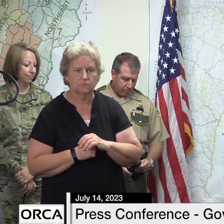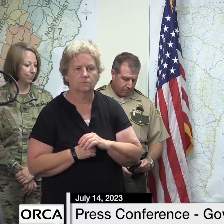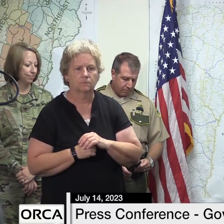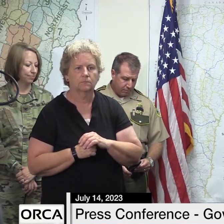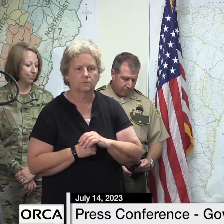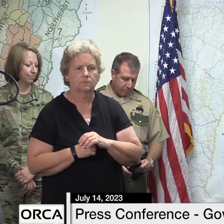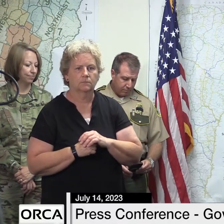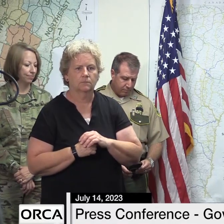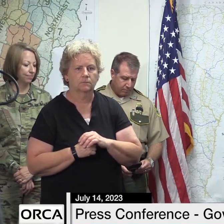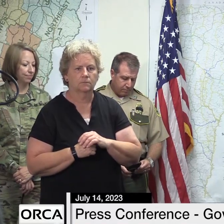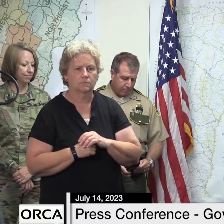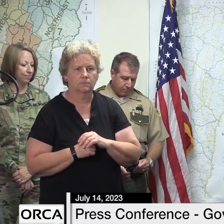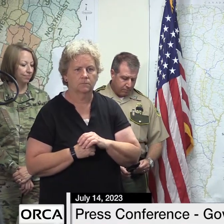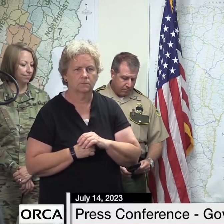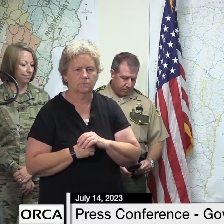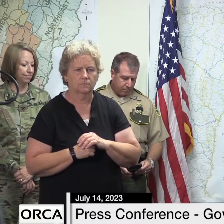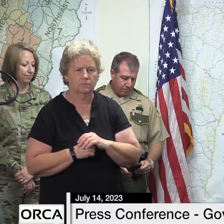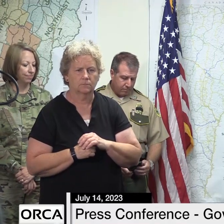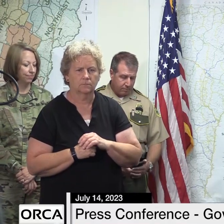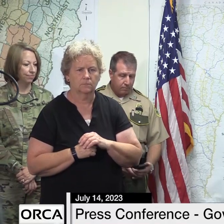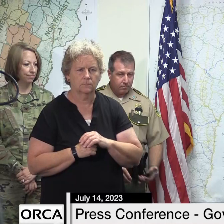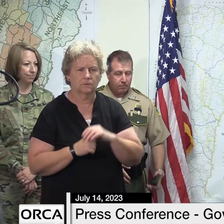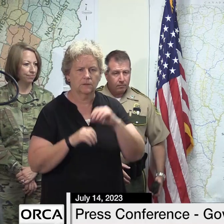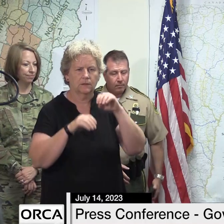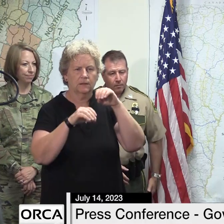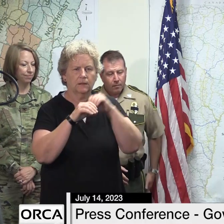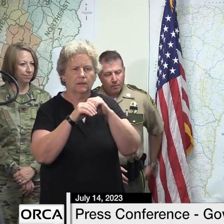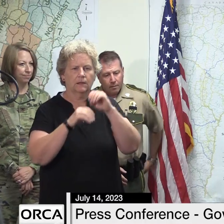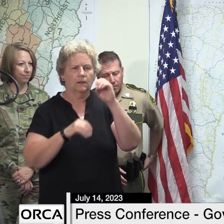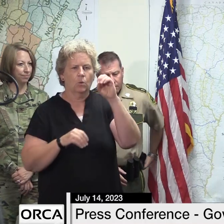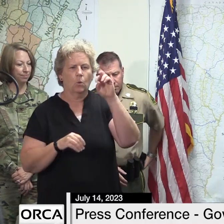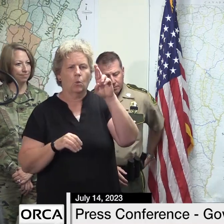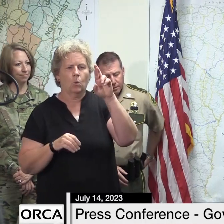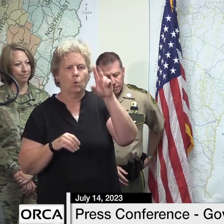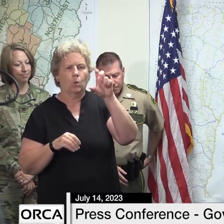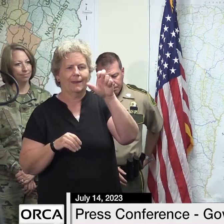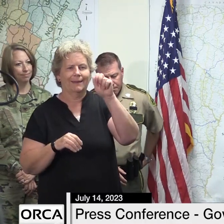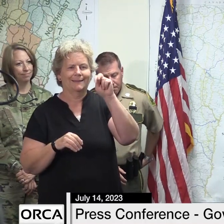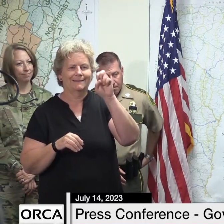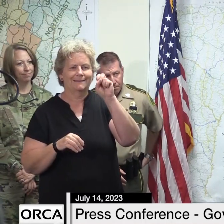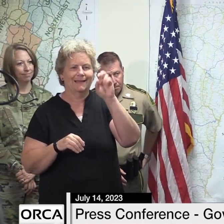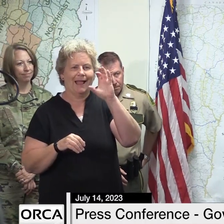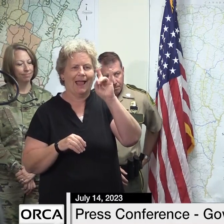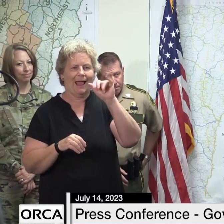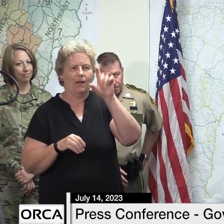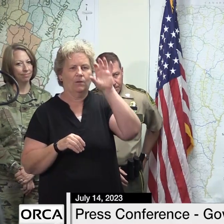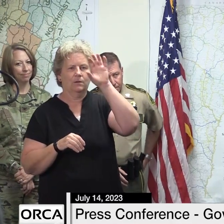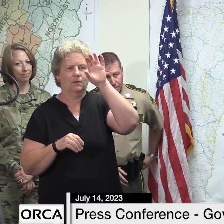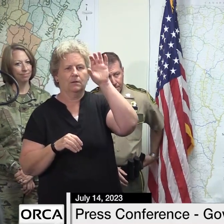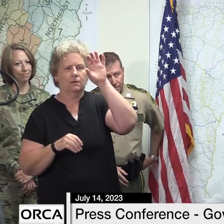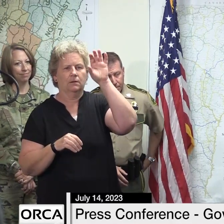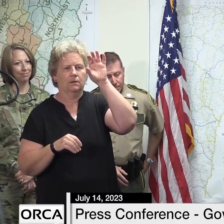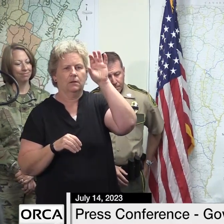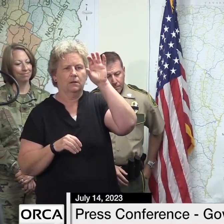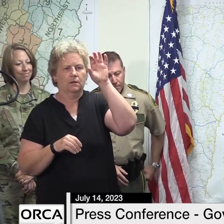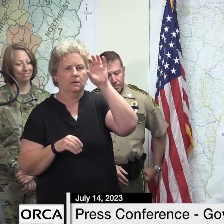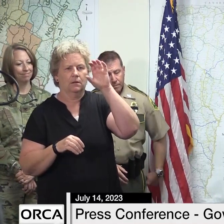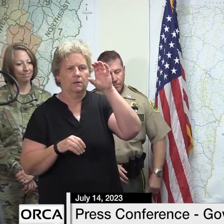are concerned about the safety of the Casella landfill all the time.